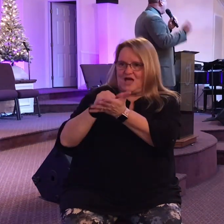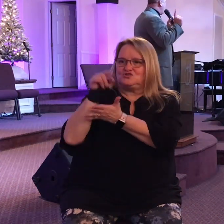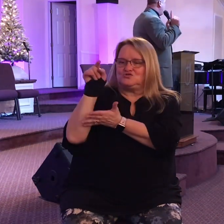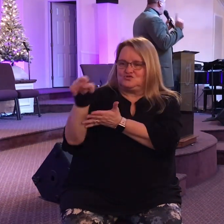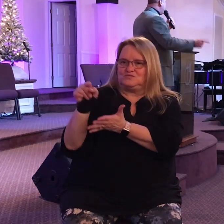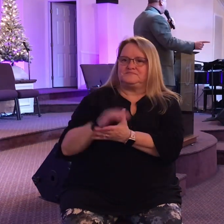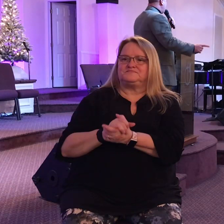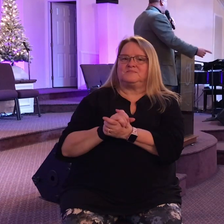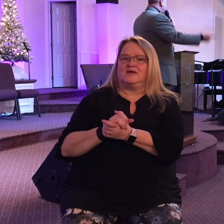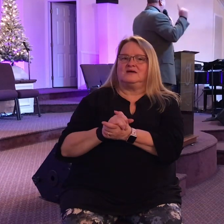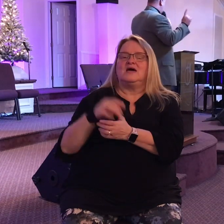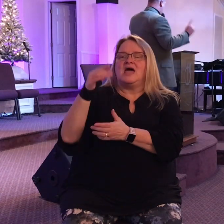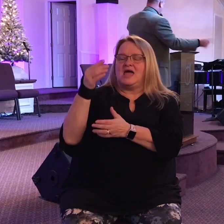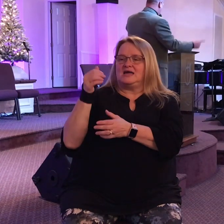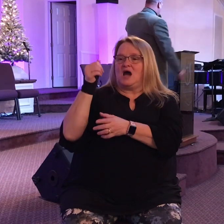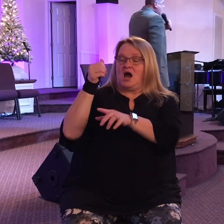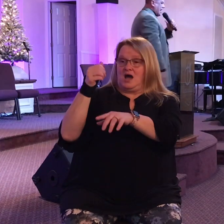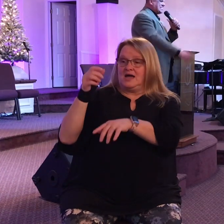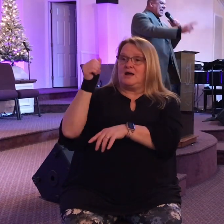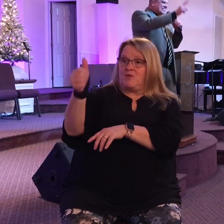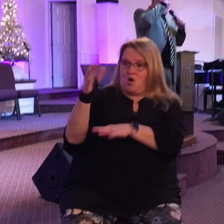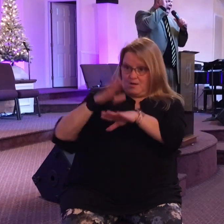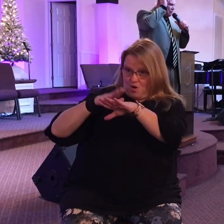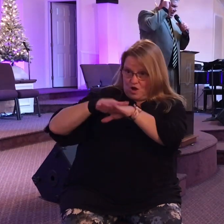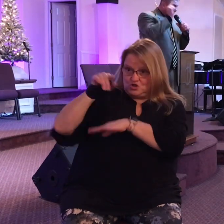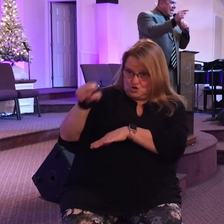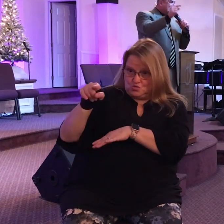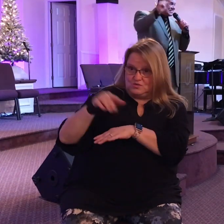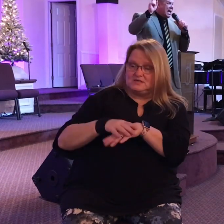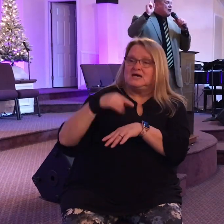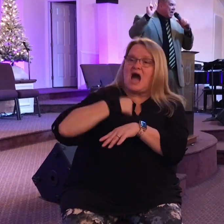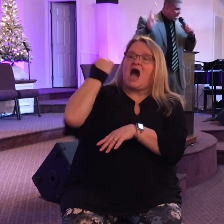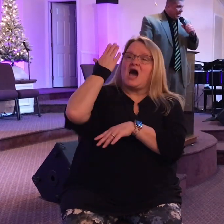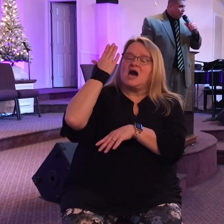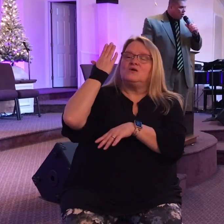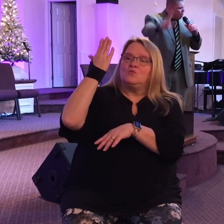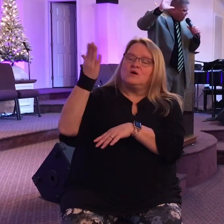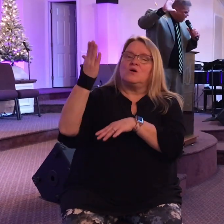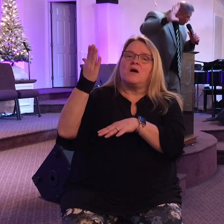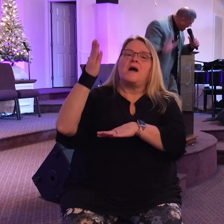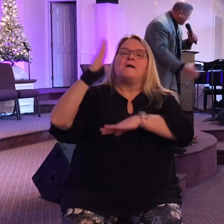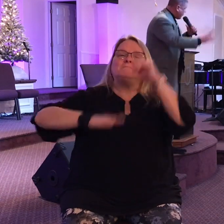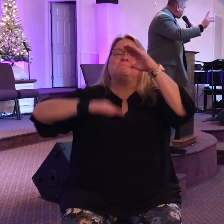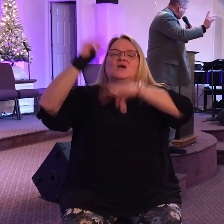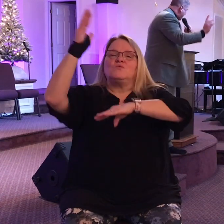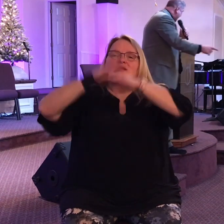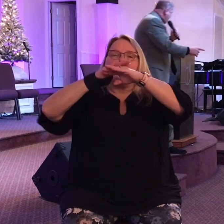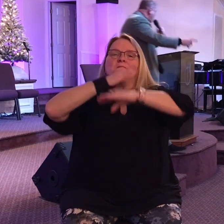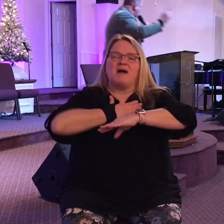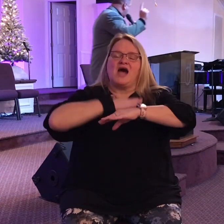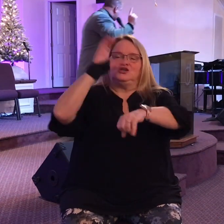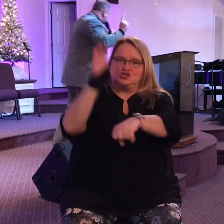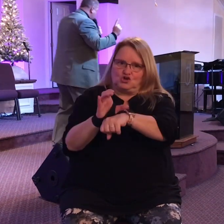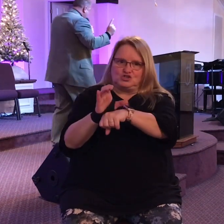I will build a church. And he says, and the gates of hell will never